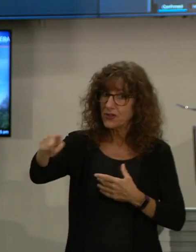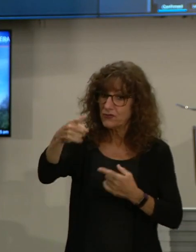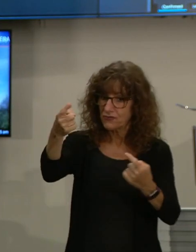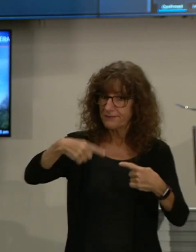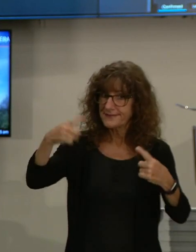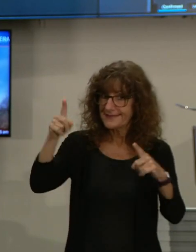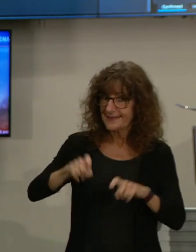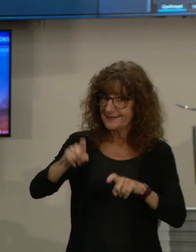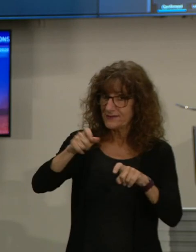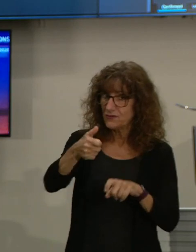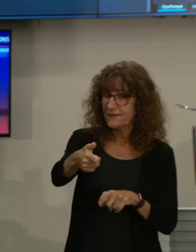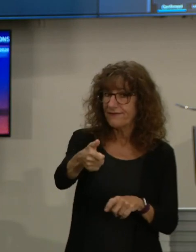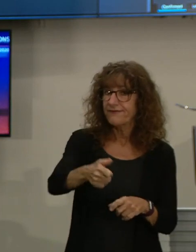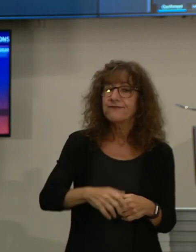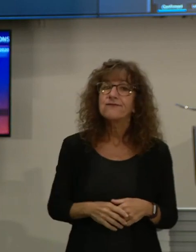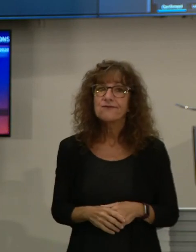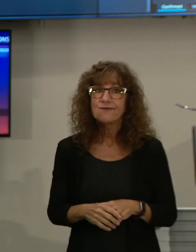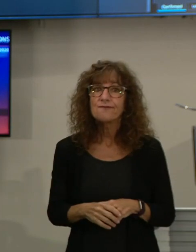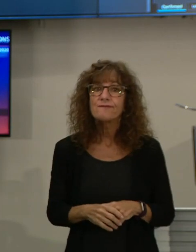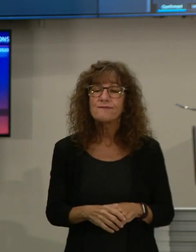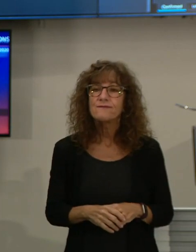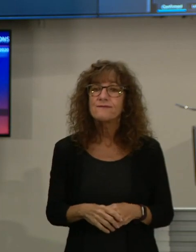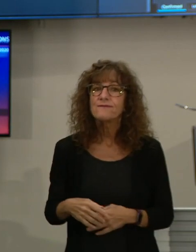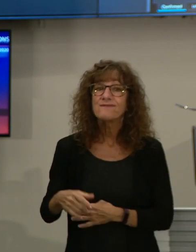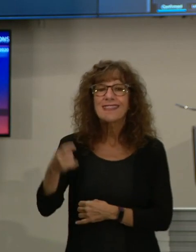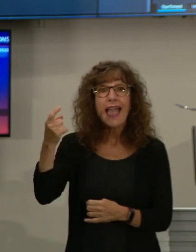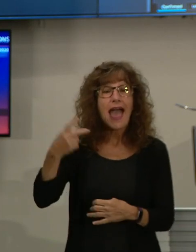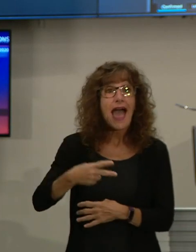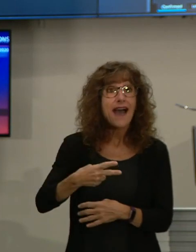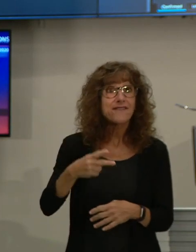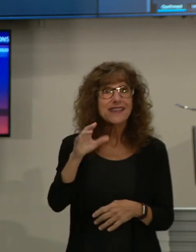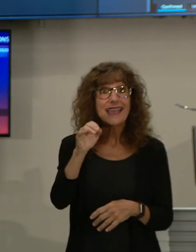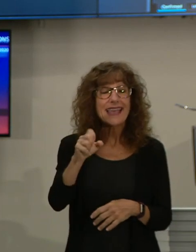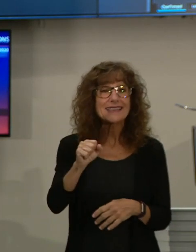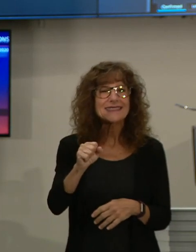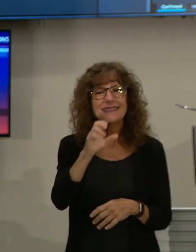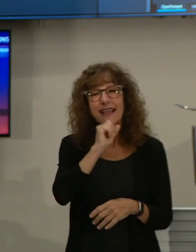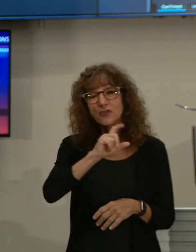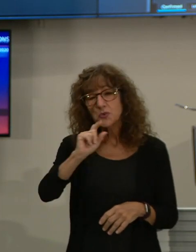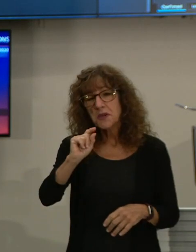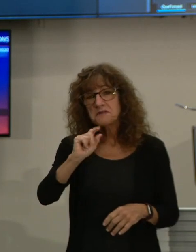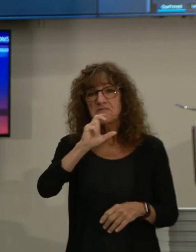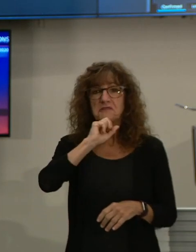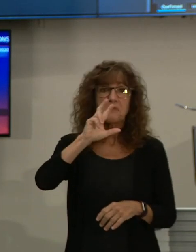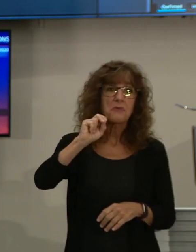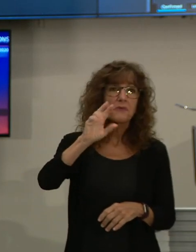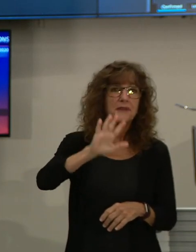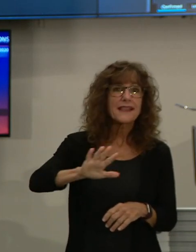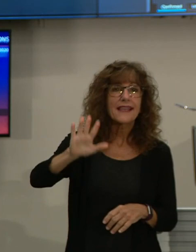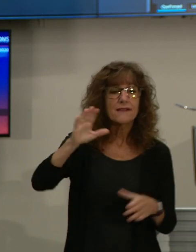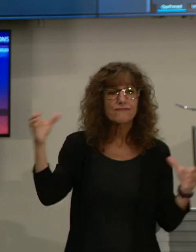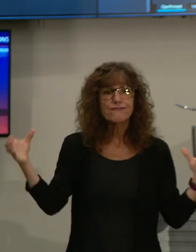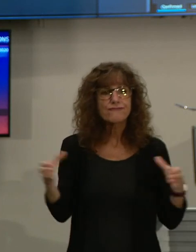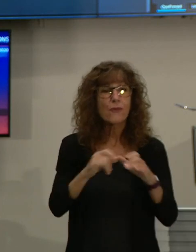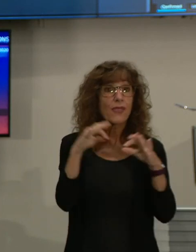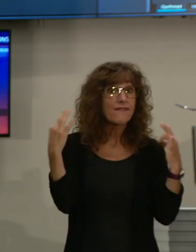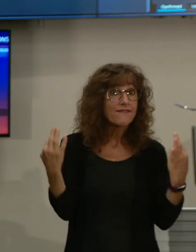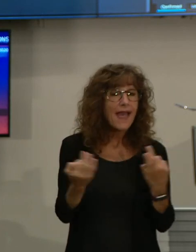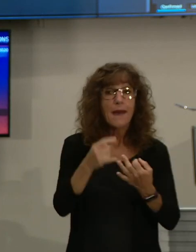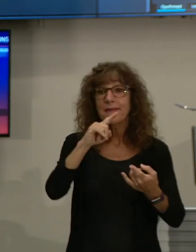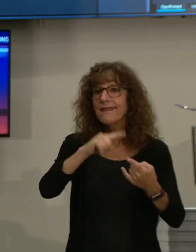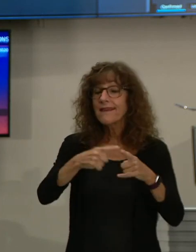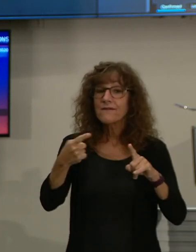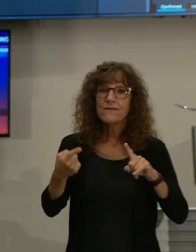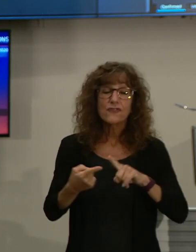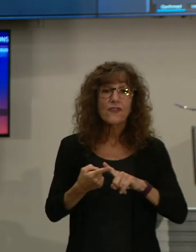get tested. Half of our new cases are people who are in their 20s and 30s. Gatherings with family and